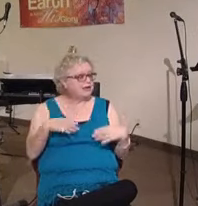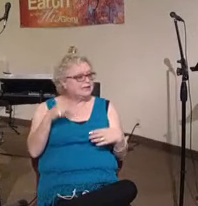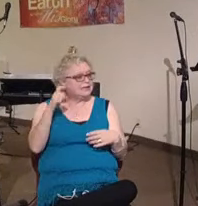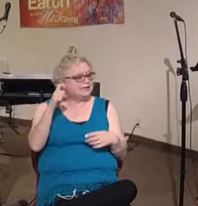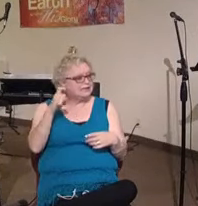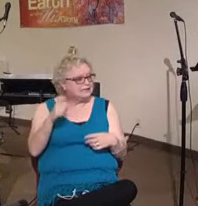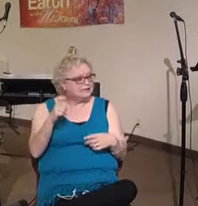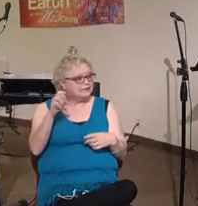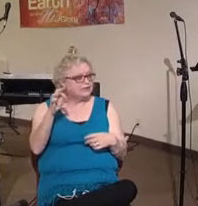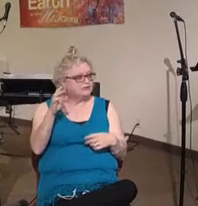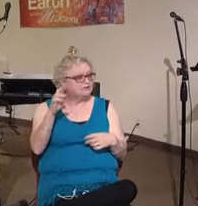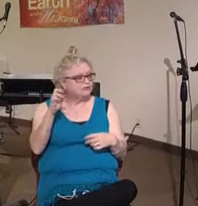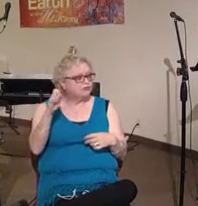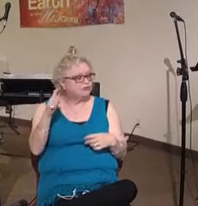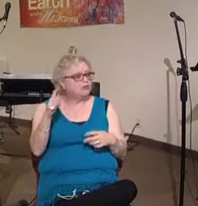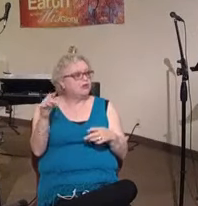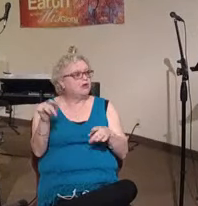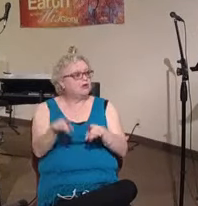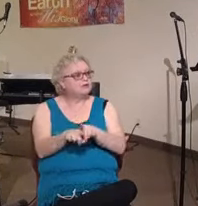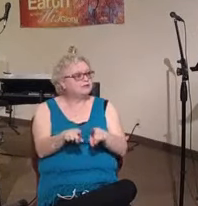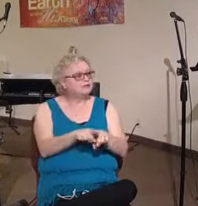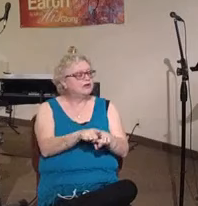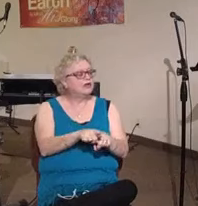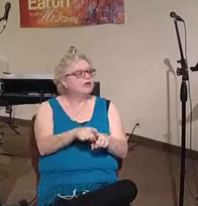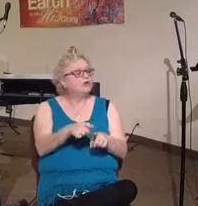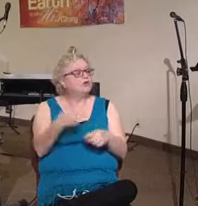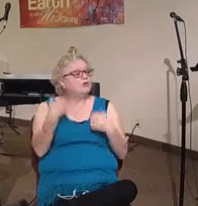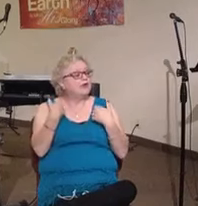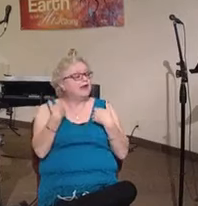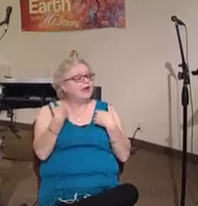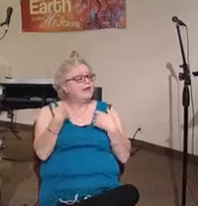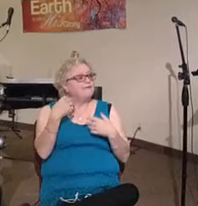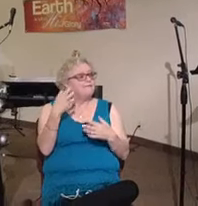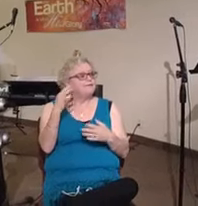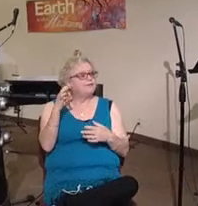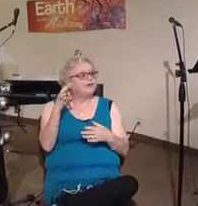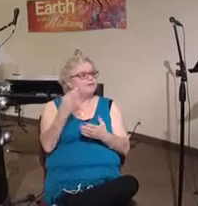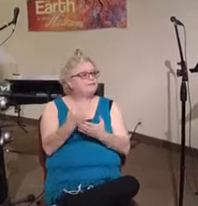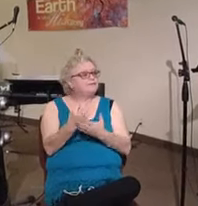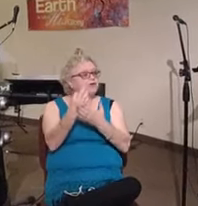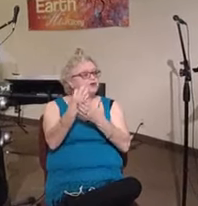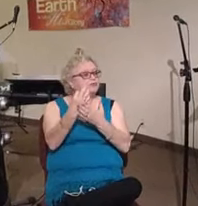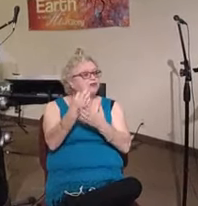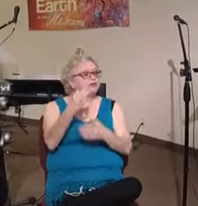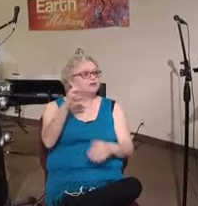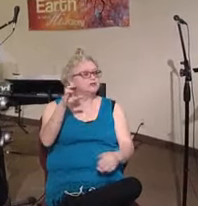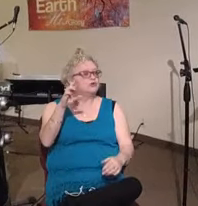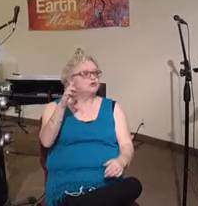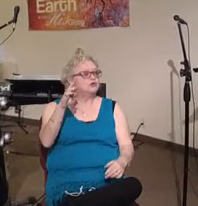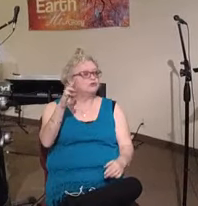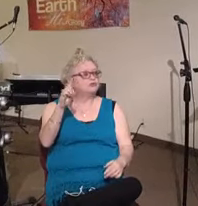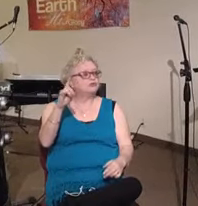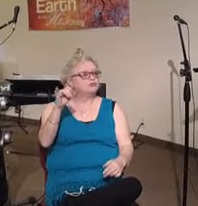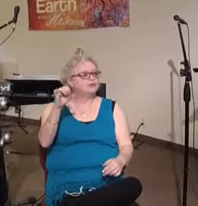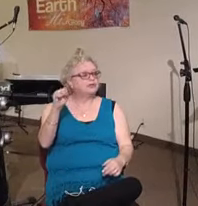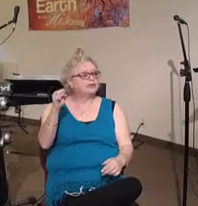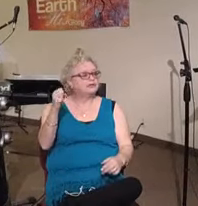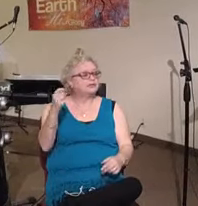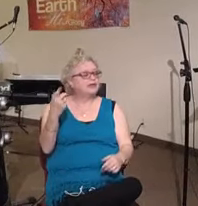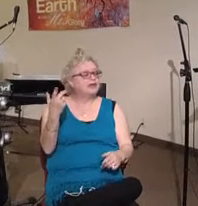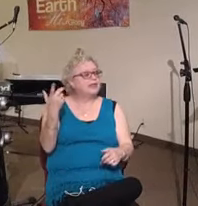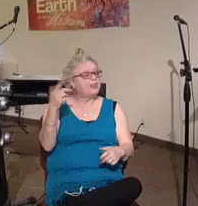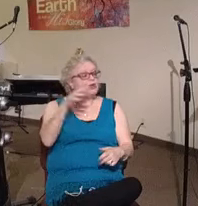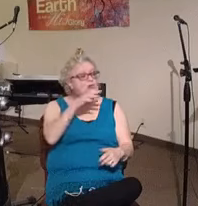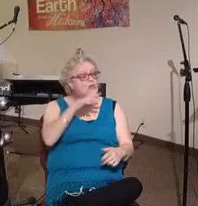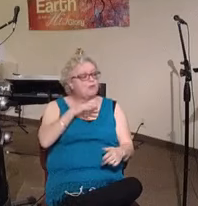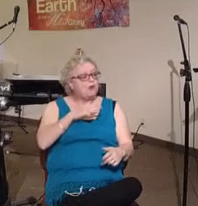a Rudy's fundraiser. It goes all to our building program. And there are tickets available. And this young lady to my left, to